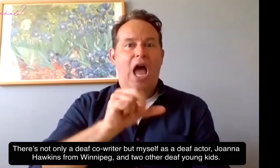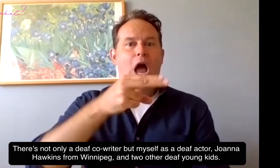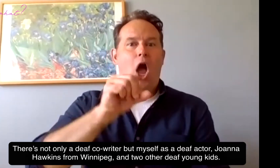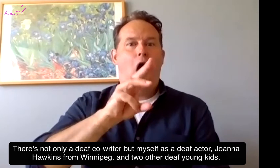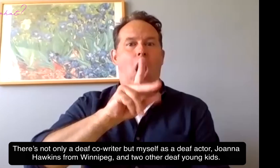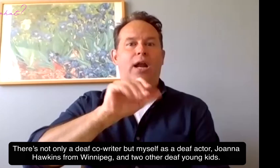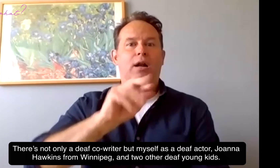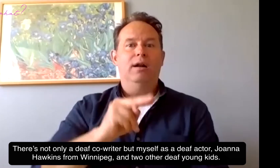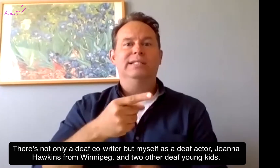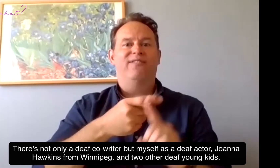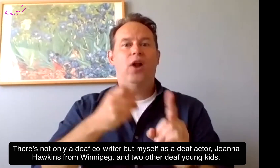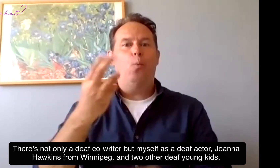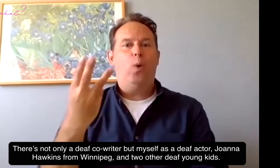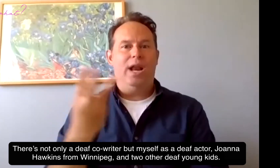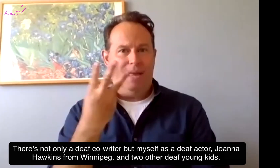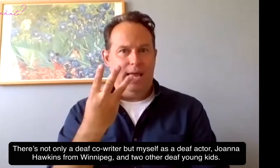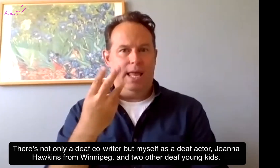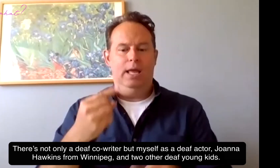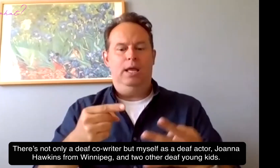Joanna Hawkins from Winnipeg.